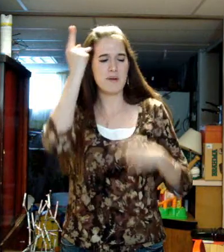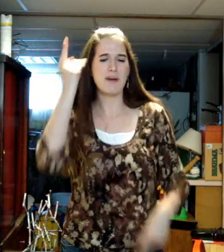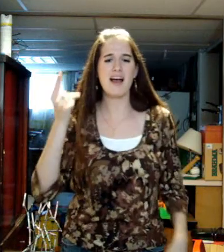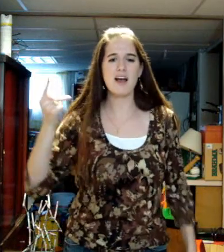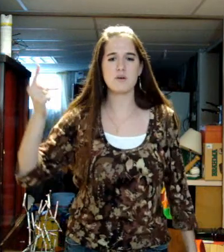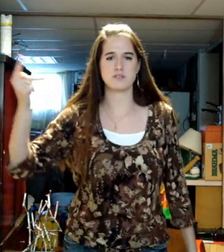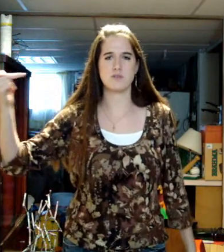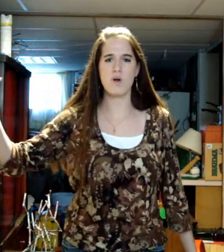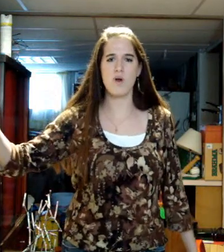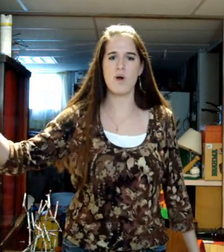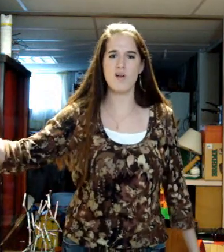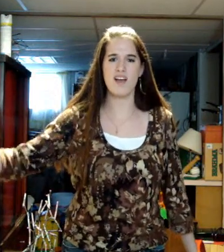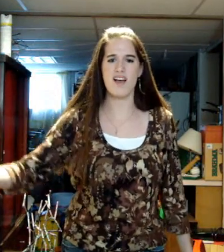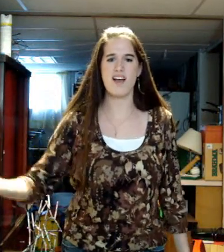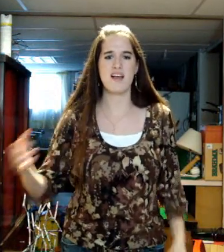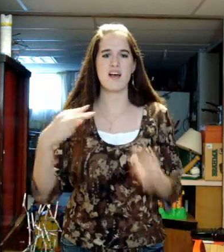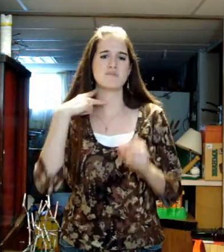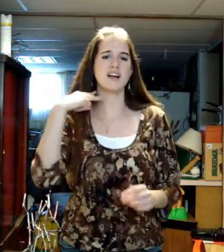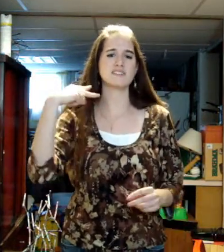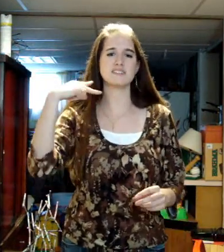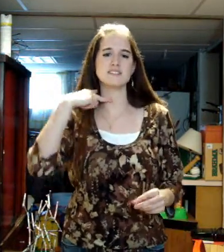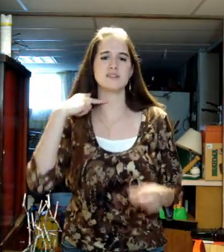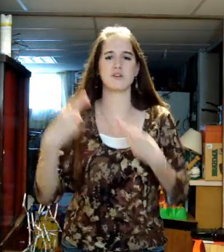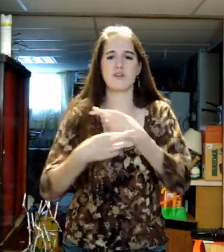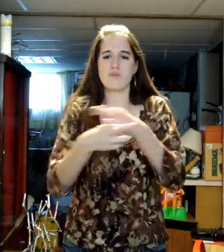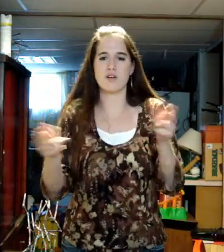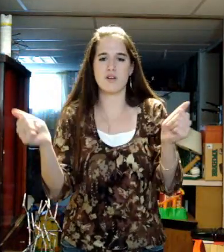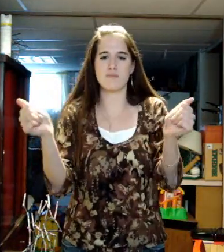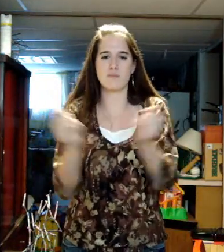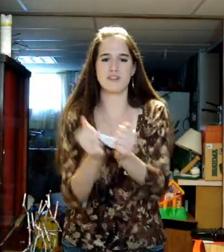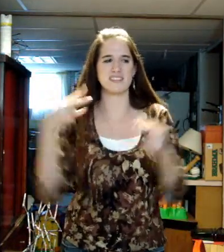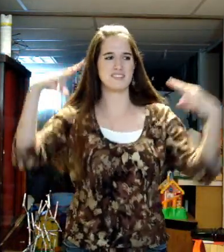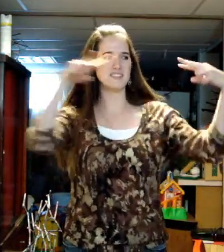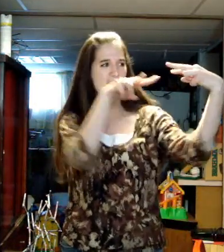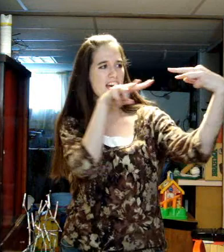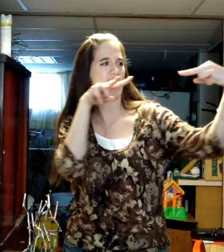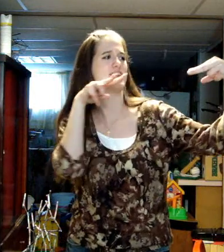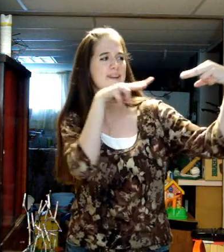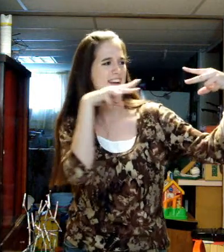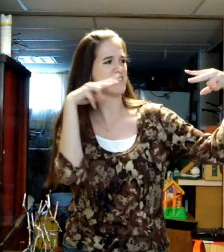I know It's like you don't want to steal my faces